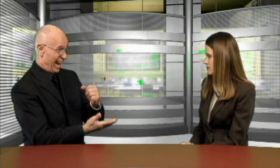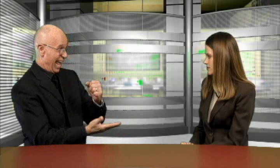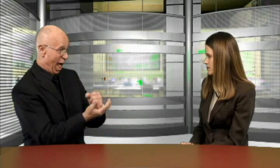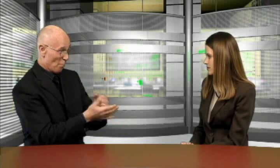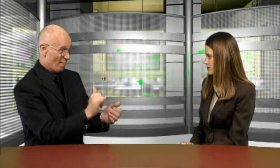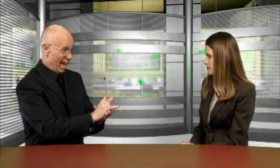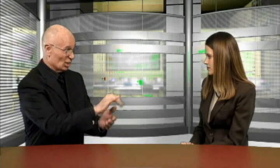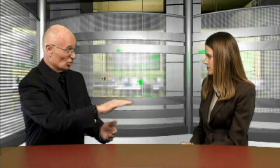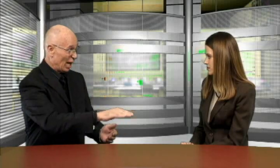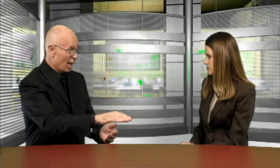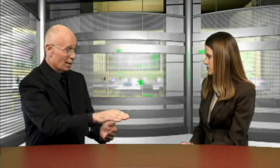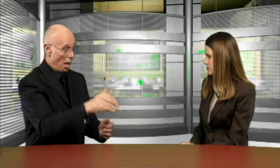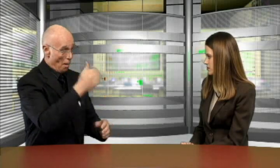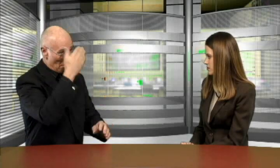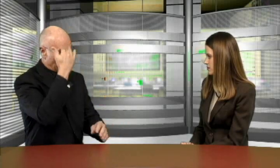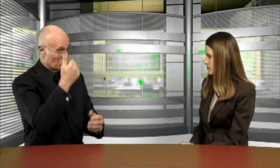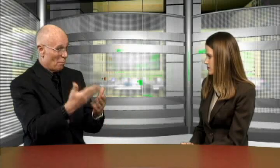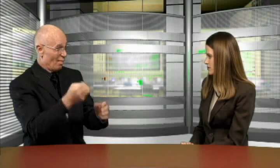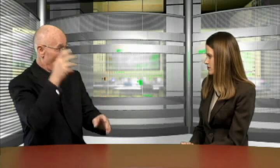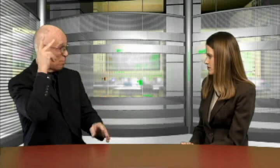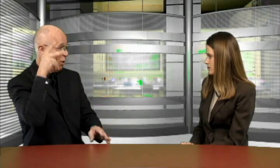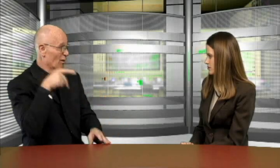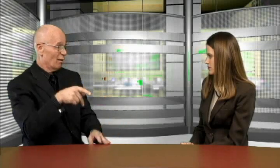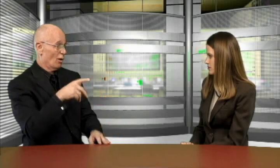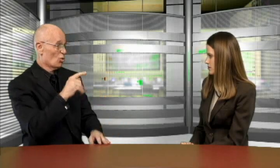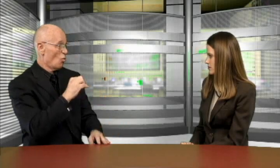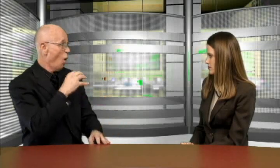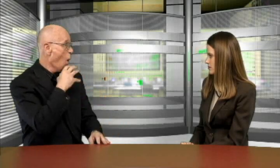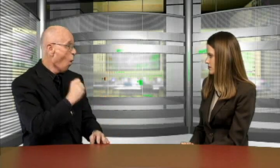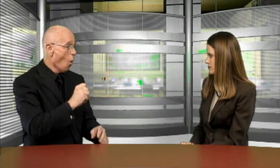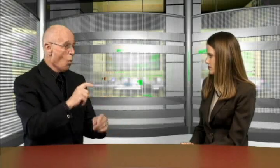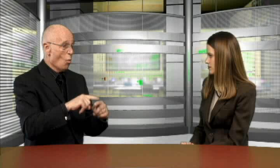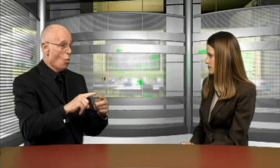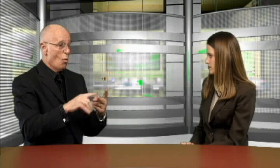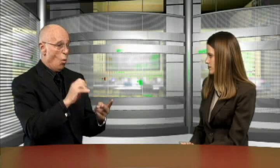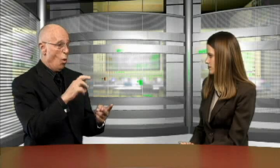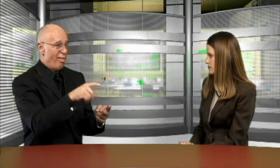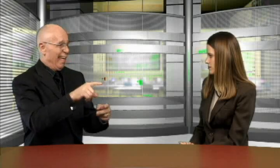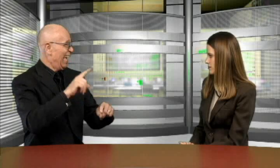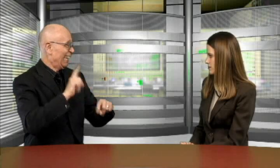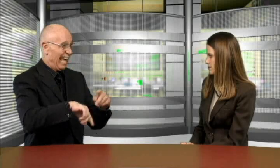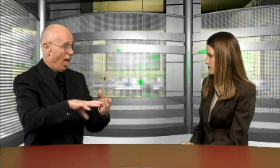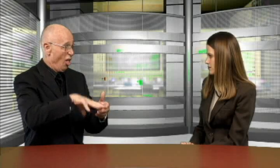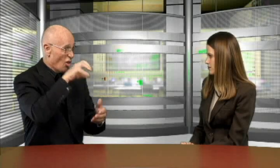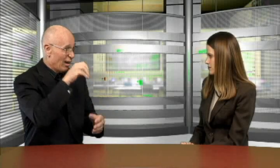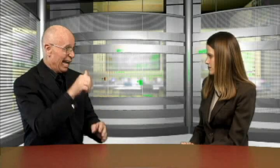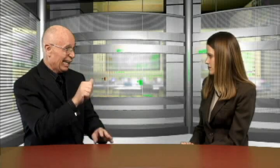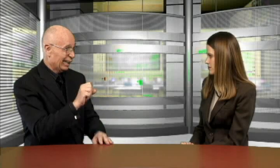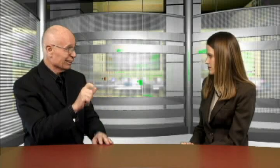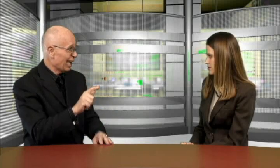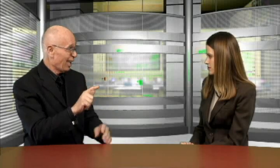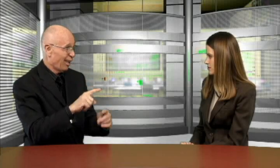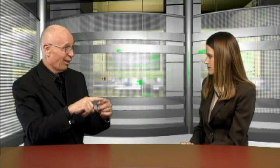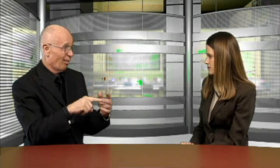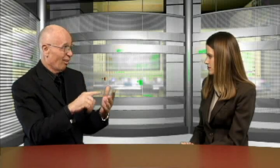will technology help that child? Because maybe the parents are too old, or they can't learn